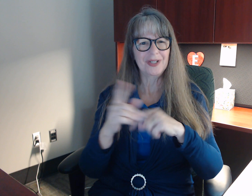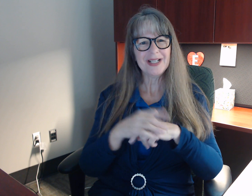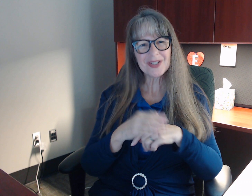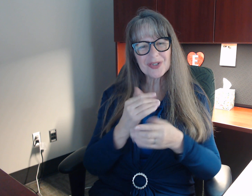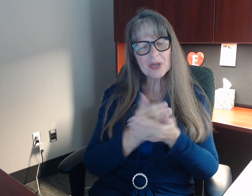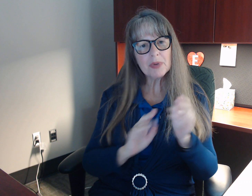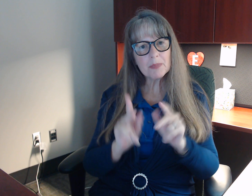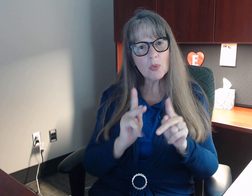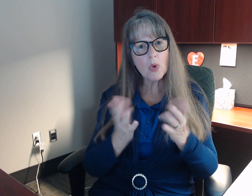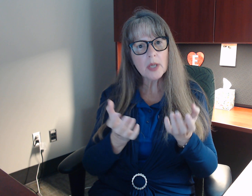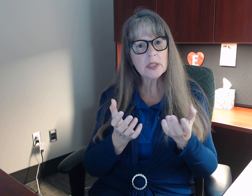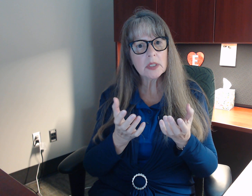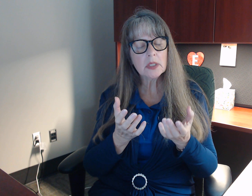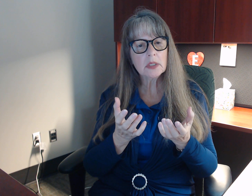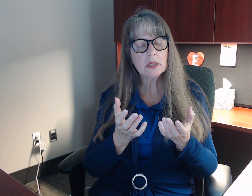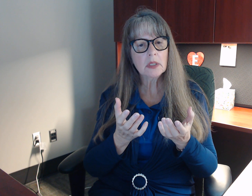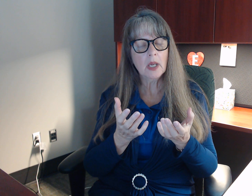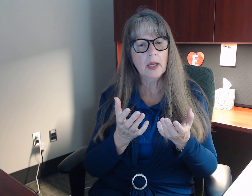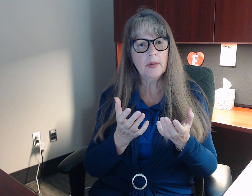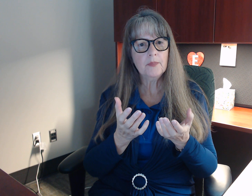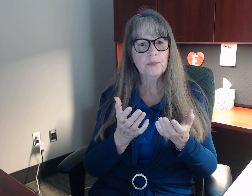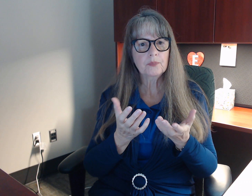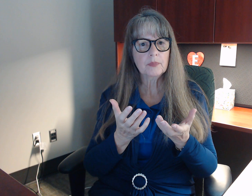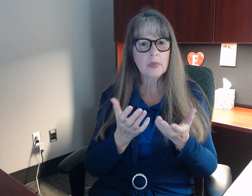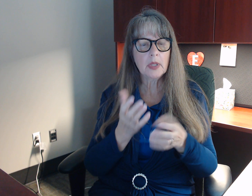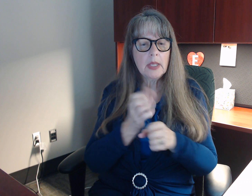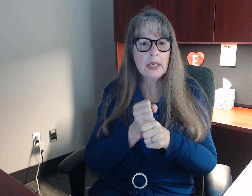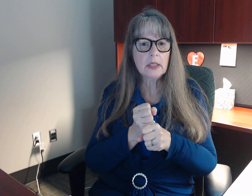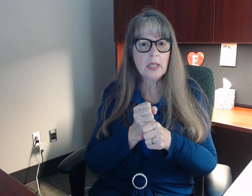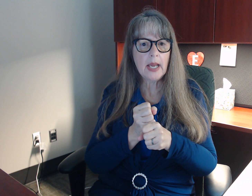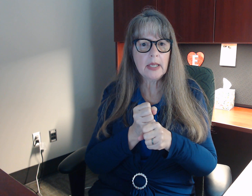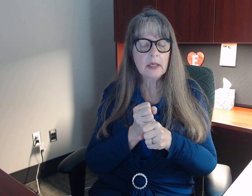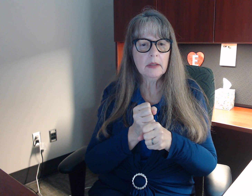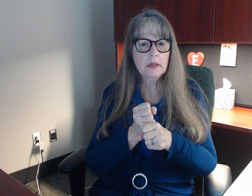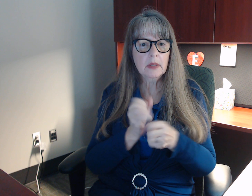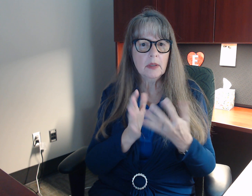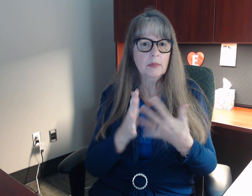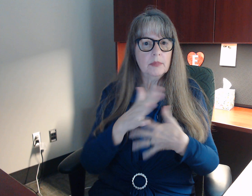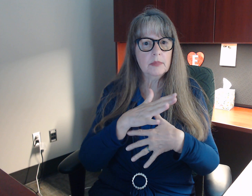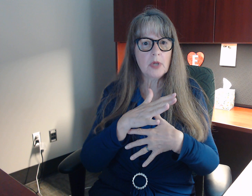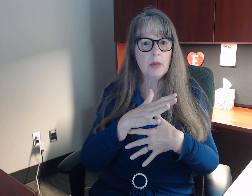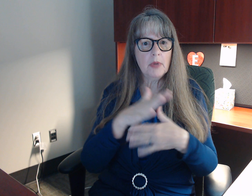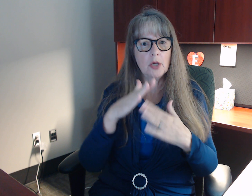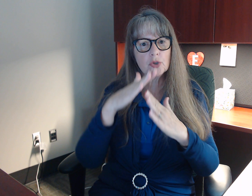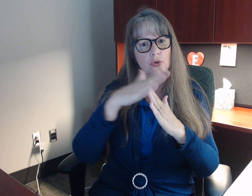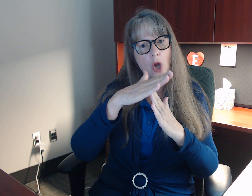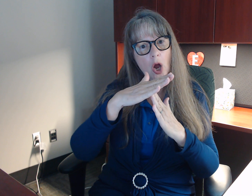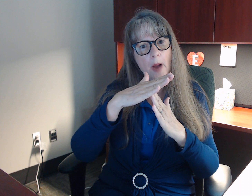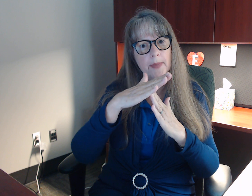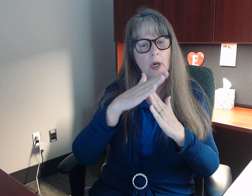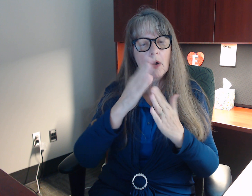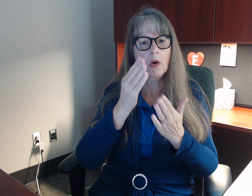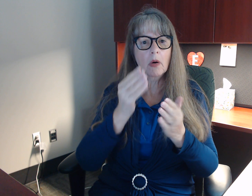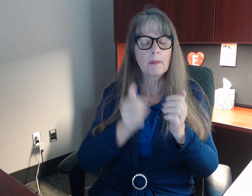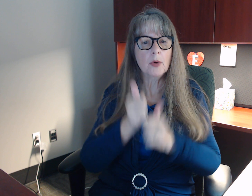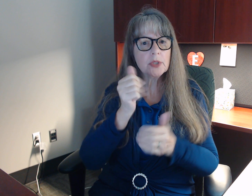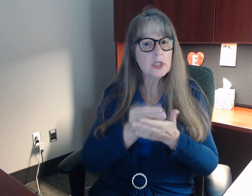So some people want to get like the top notch or top or most